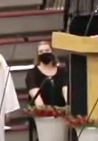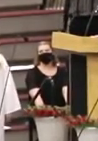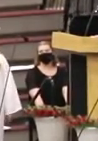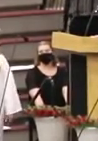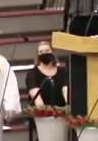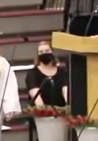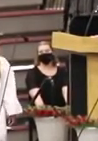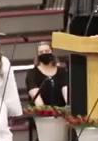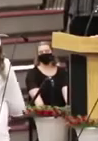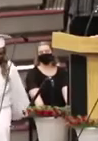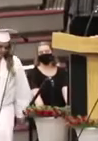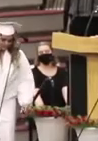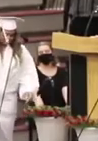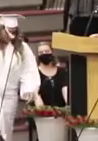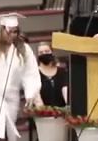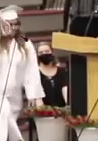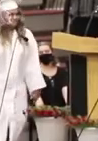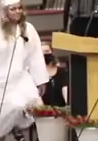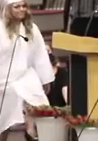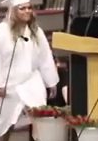Kiara Stephanie Jacobs.